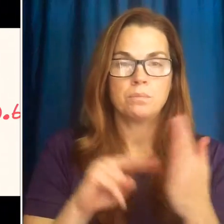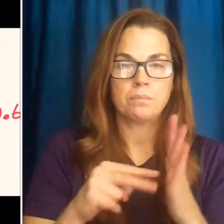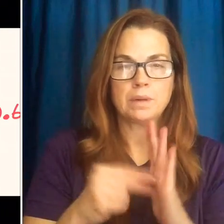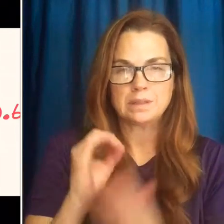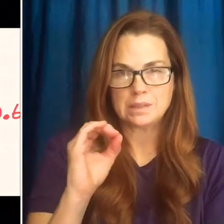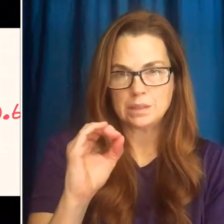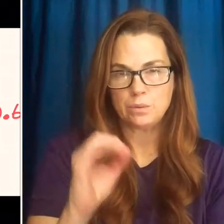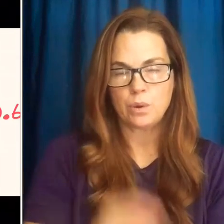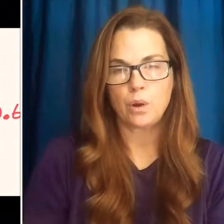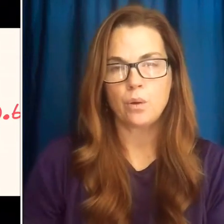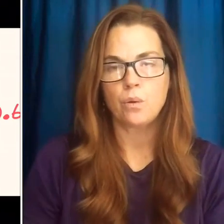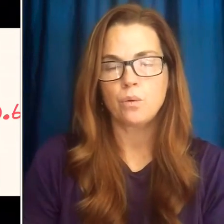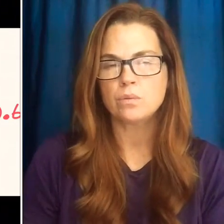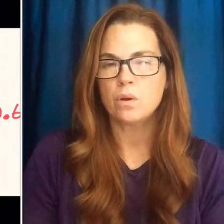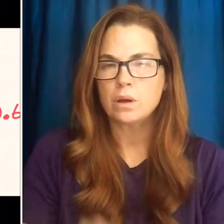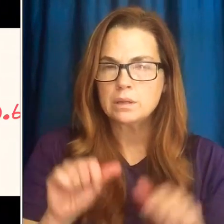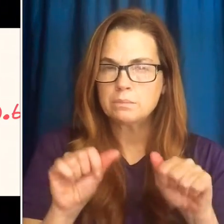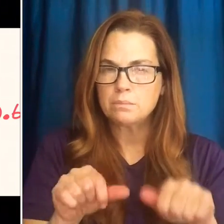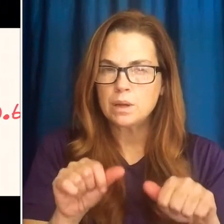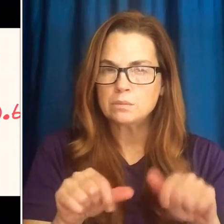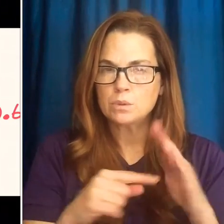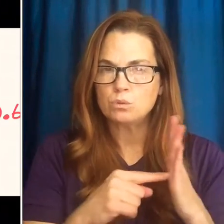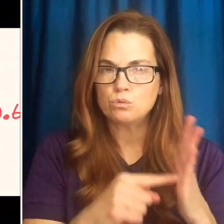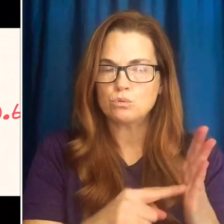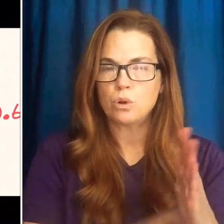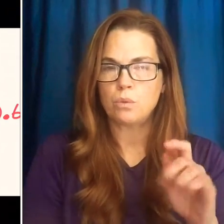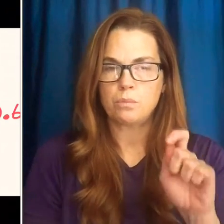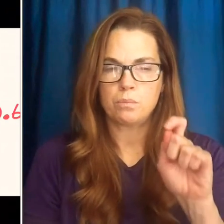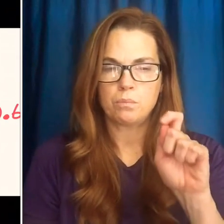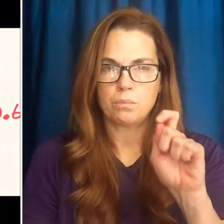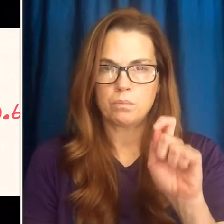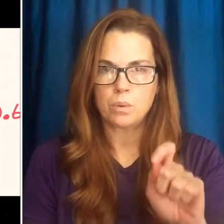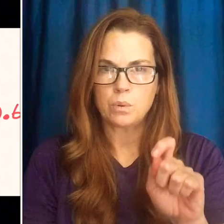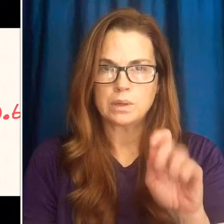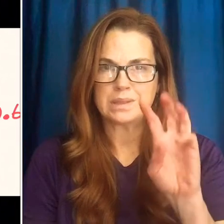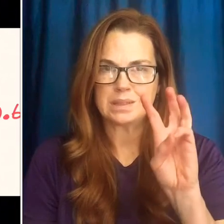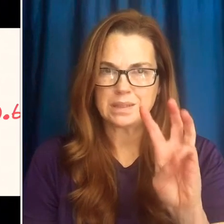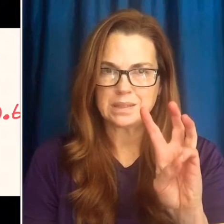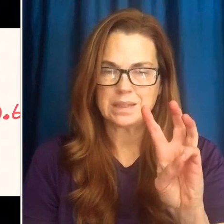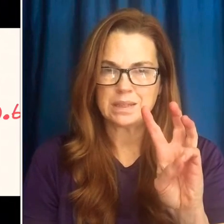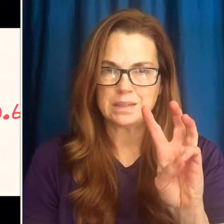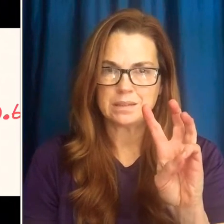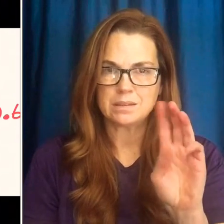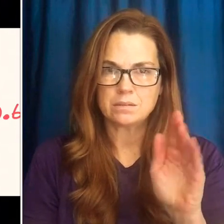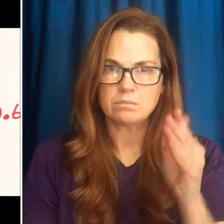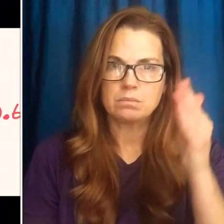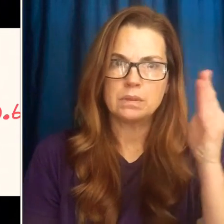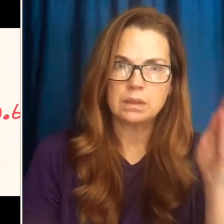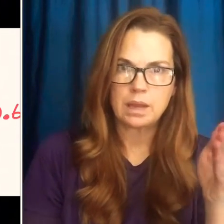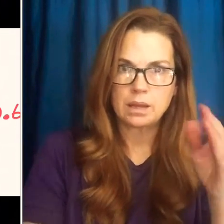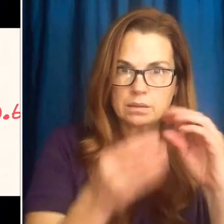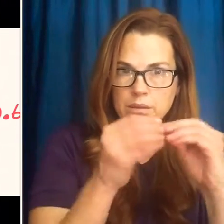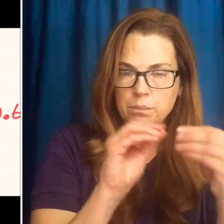in 0.6? There certainly could be, and it should be 0.